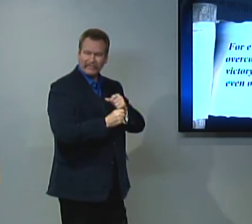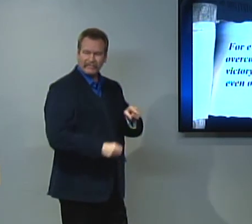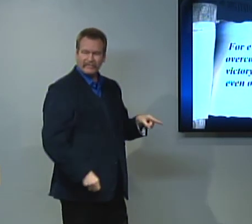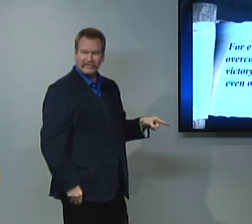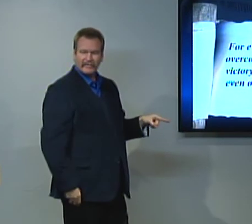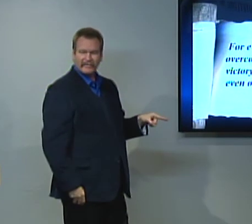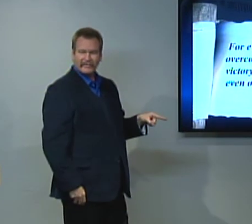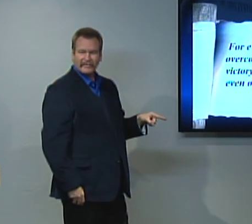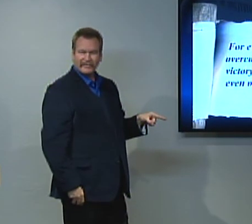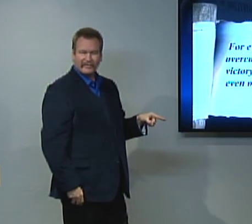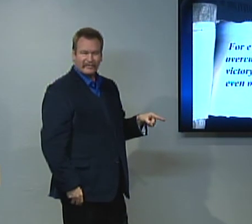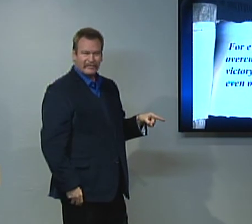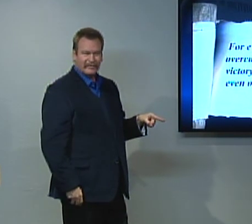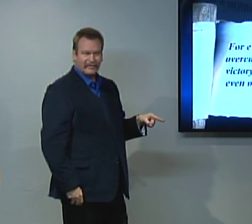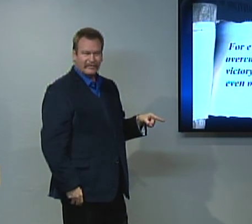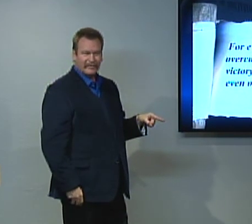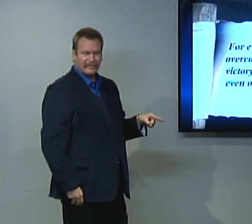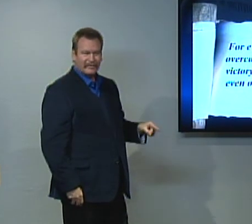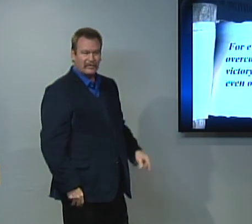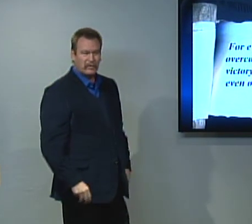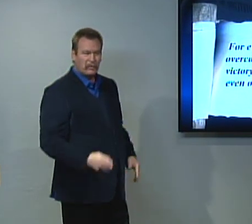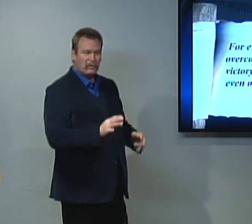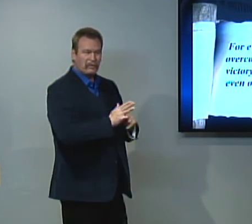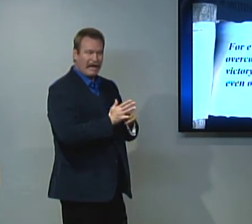He called him little faith.